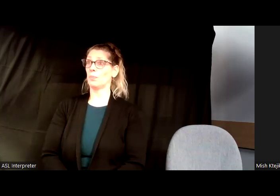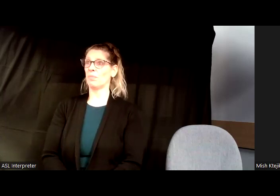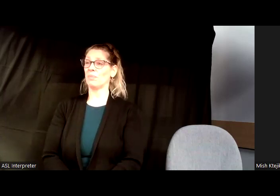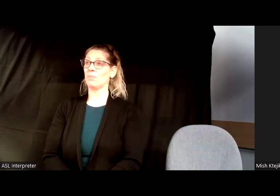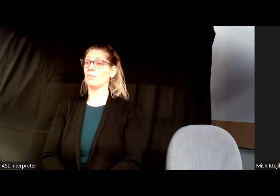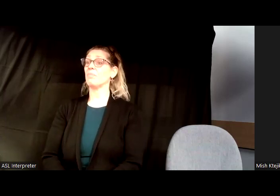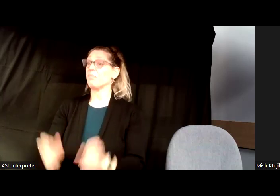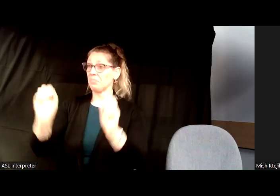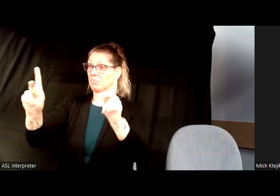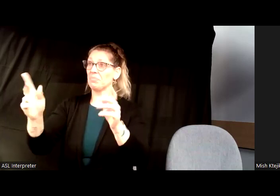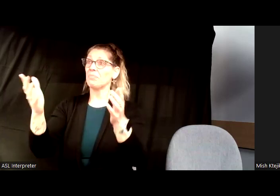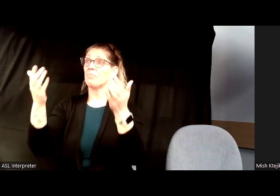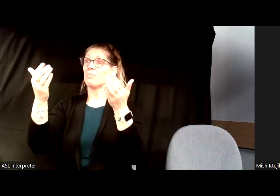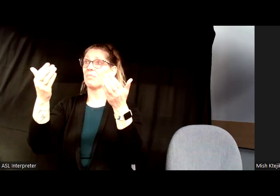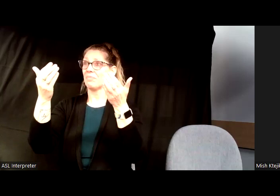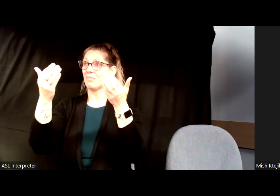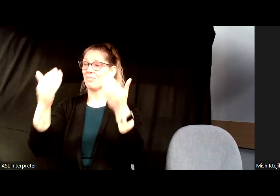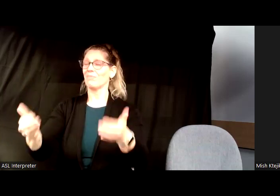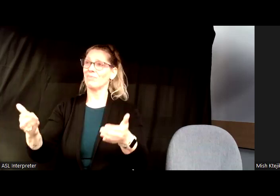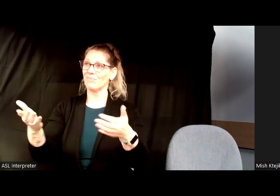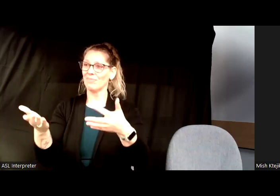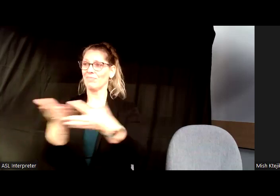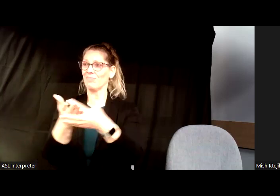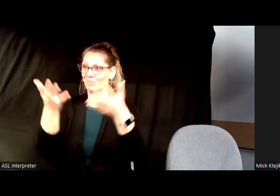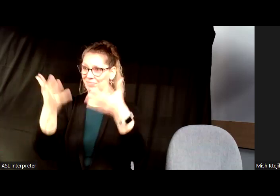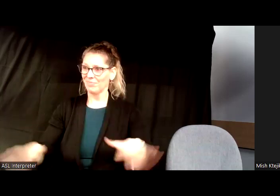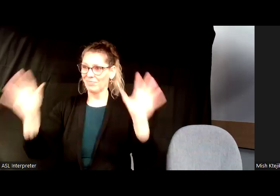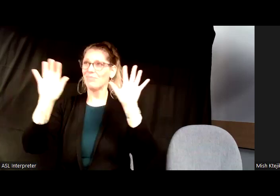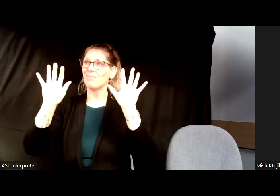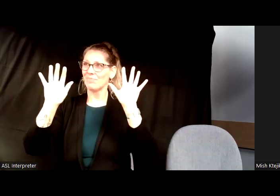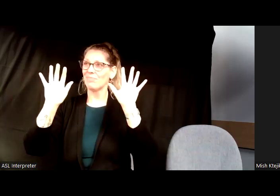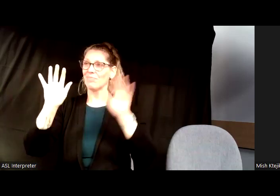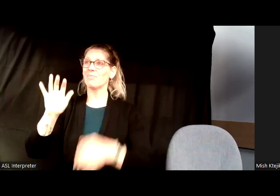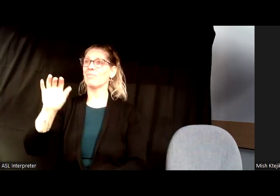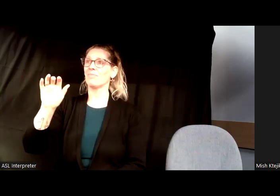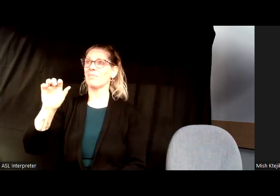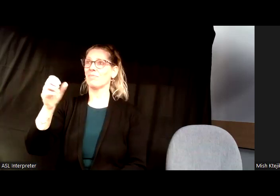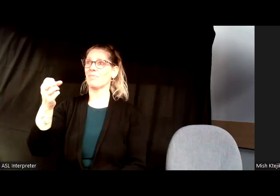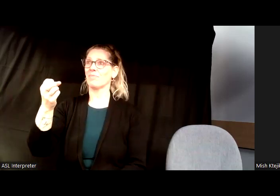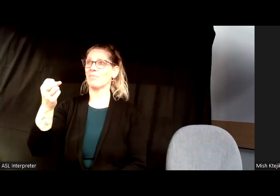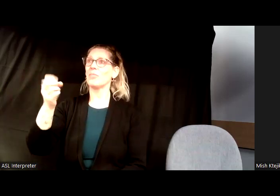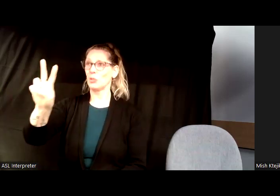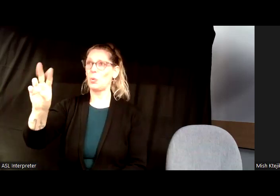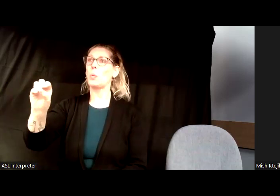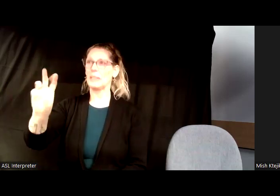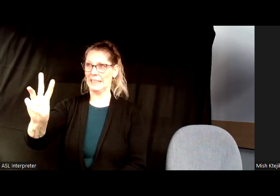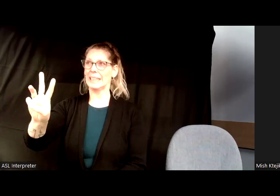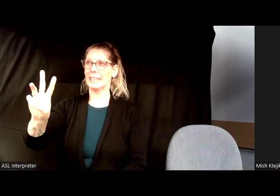Recording. Okay. Recording. So recess ends at